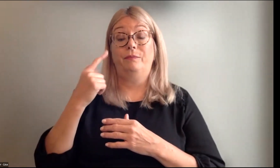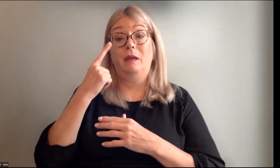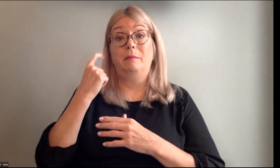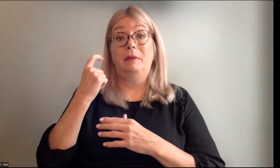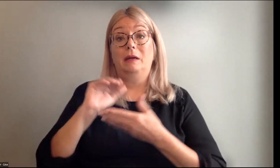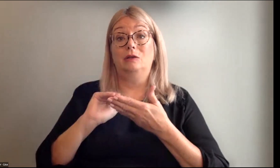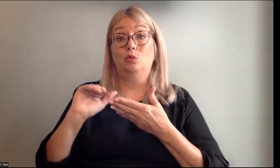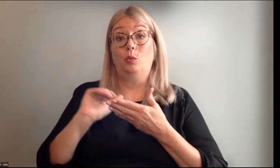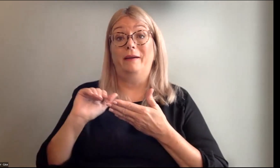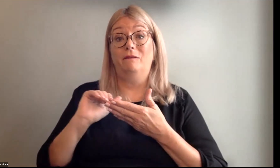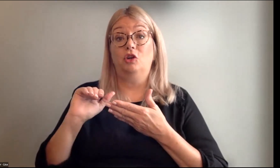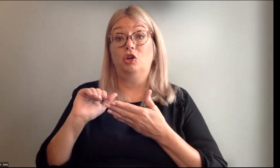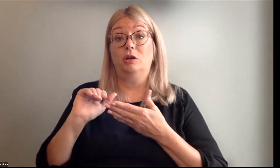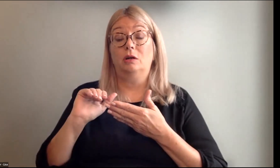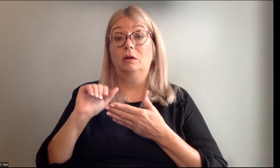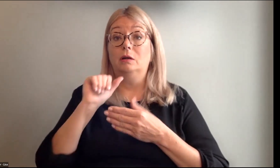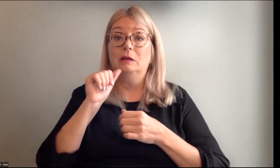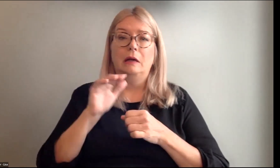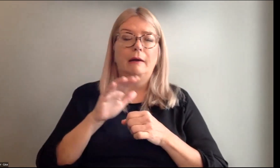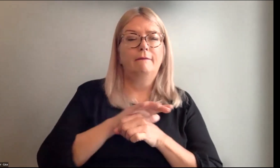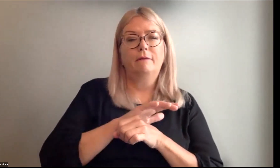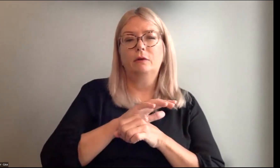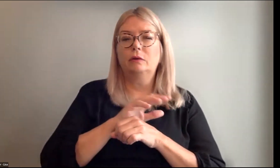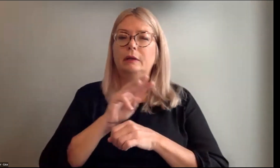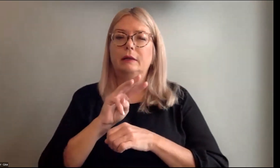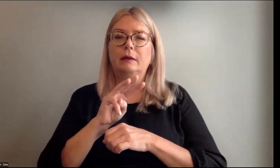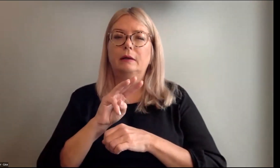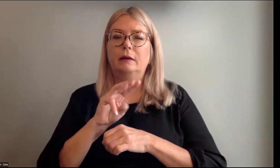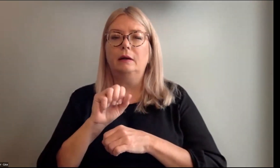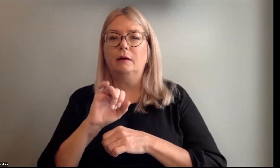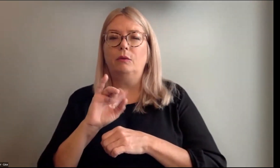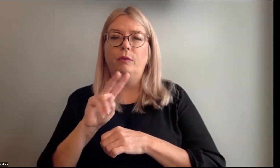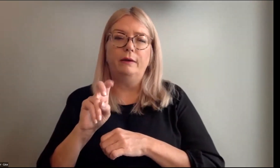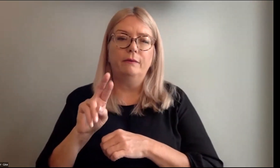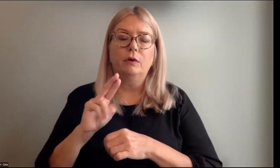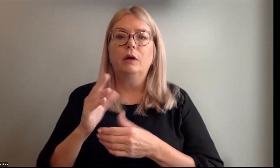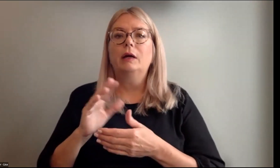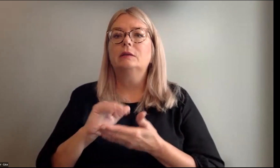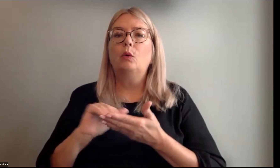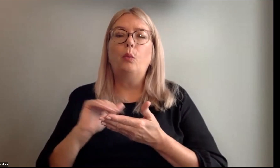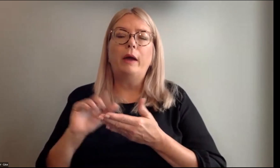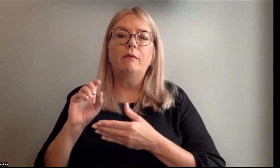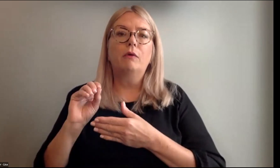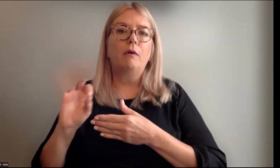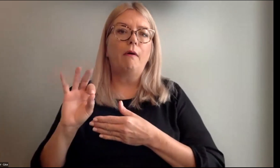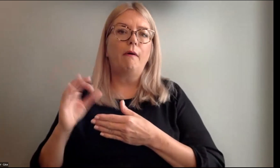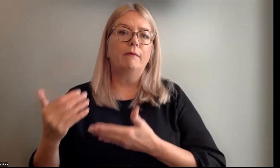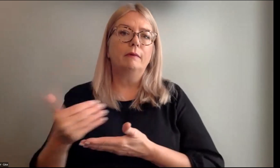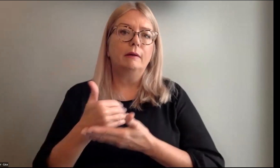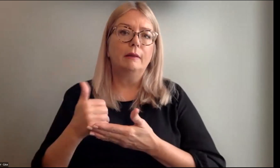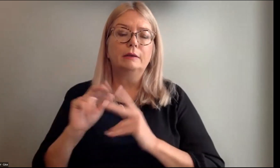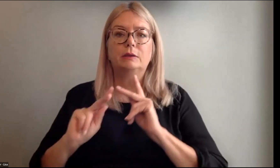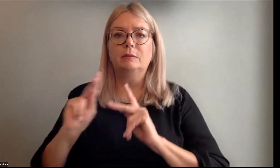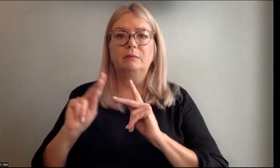waiver wasn't fully a waiver, it was a waiver of collections. That was a place where people would misunderstand what